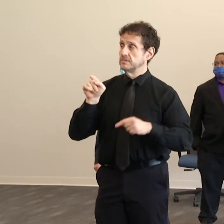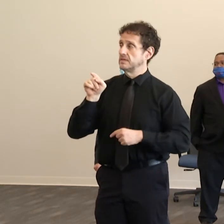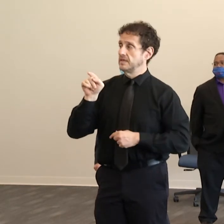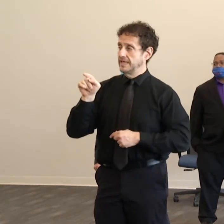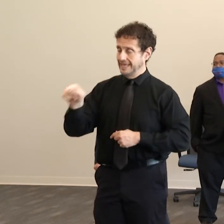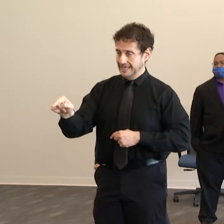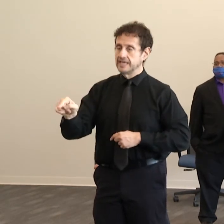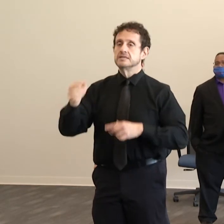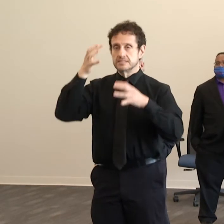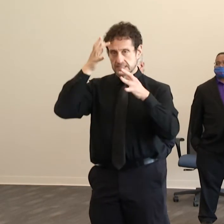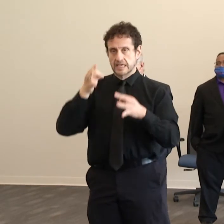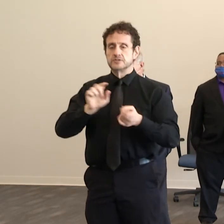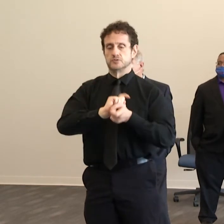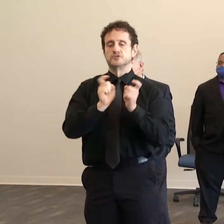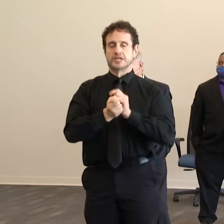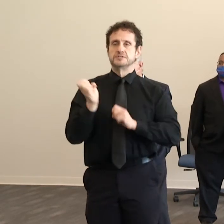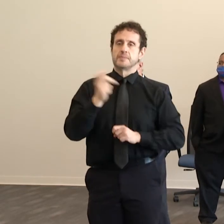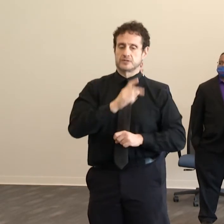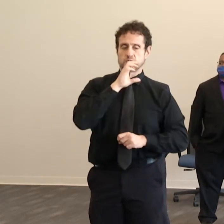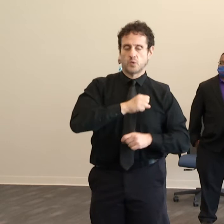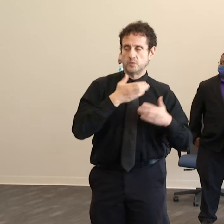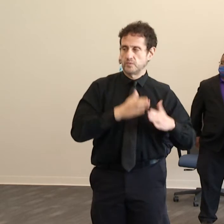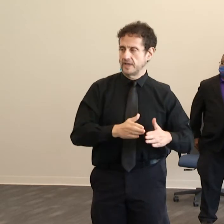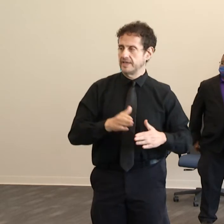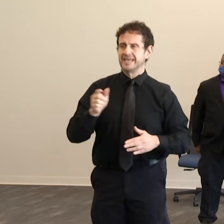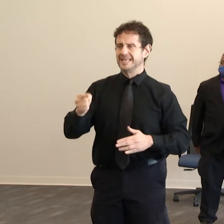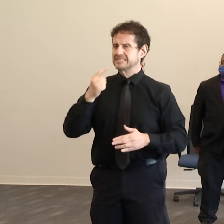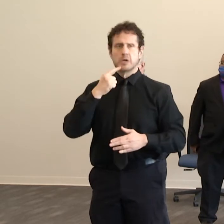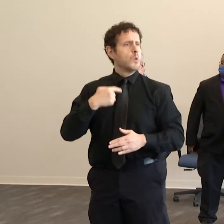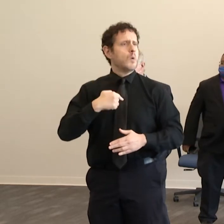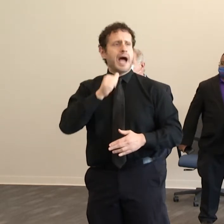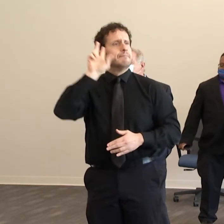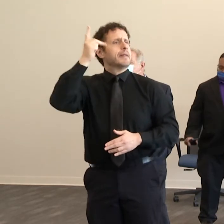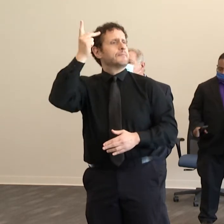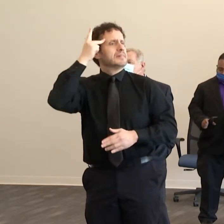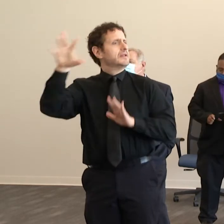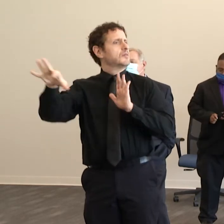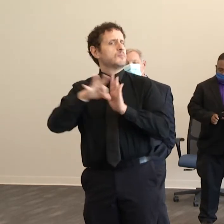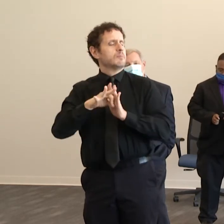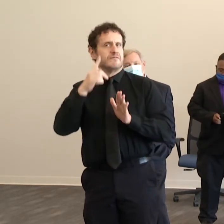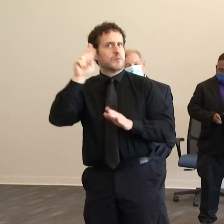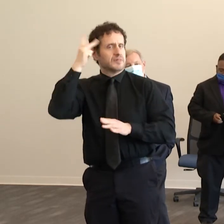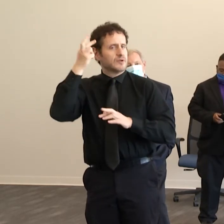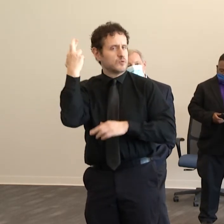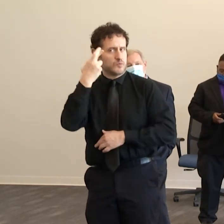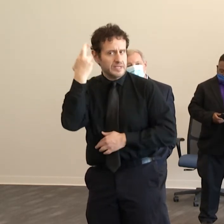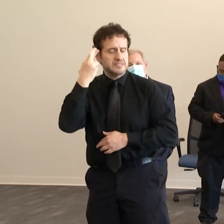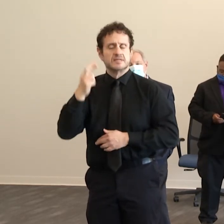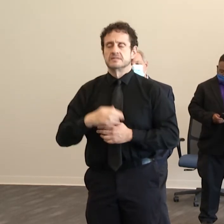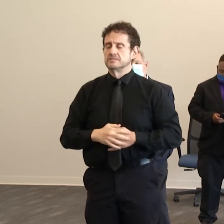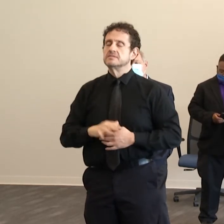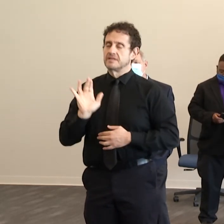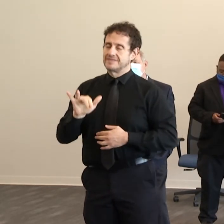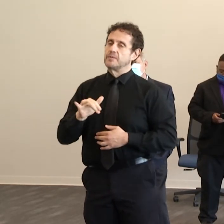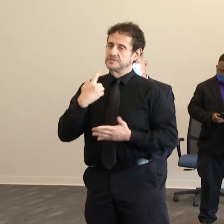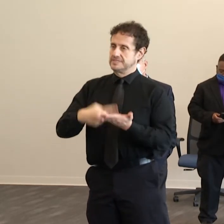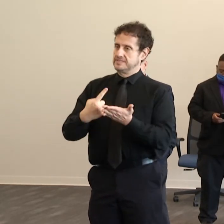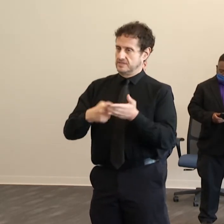person. He also denied that he's a political appointee, and that was really hit very hard today during the hearings.